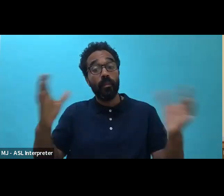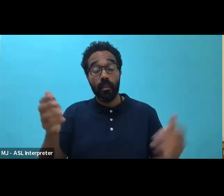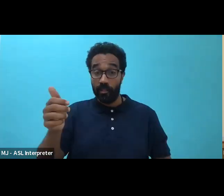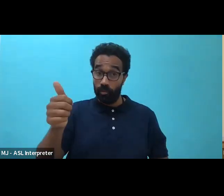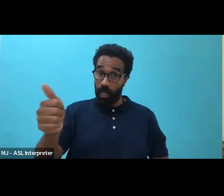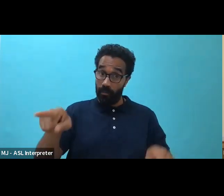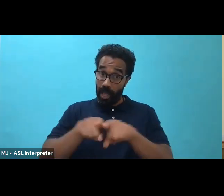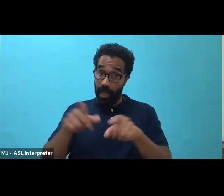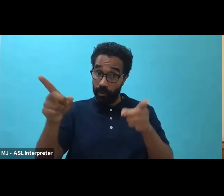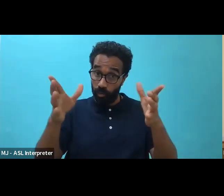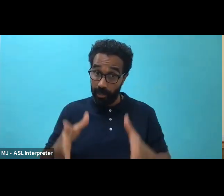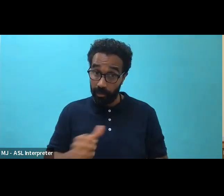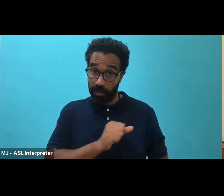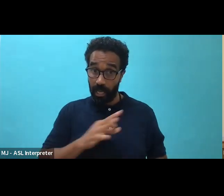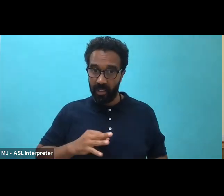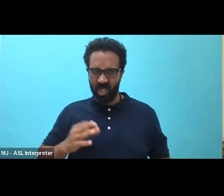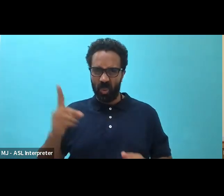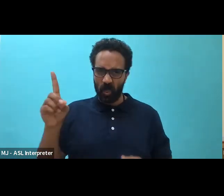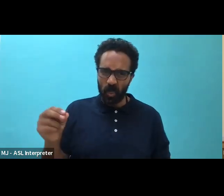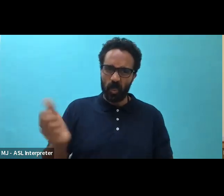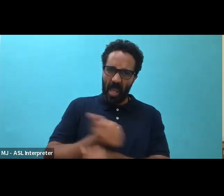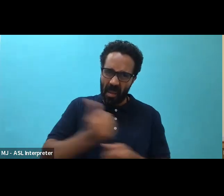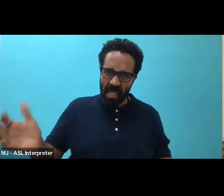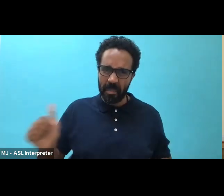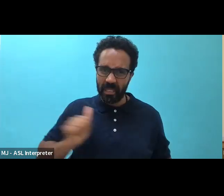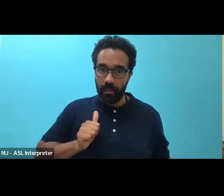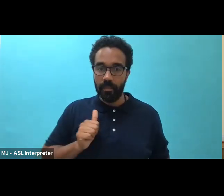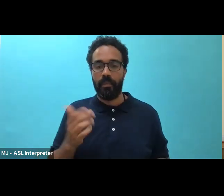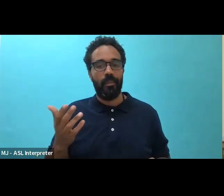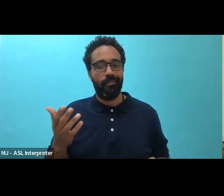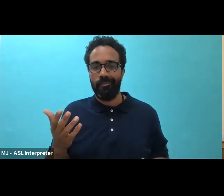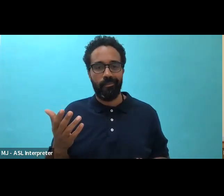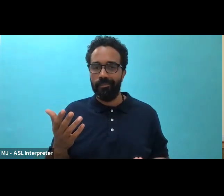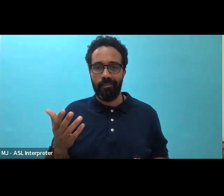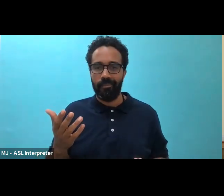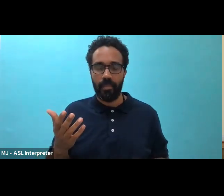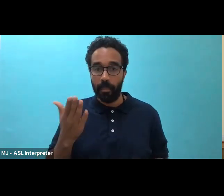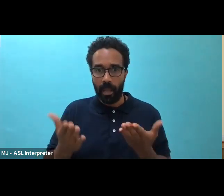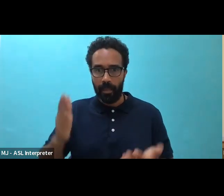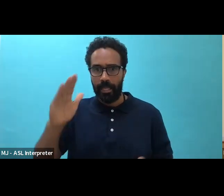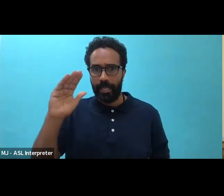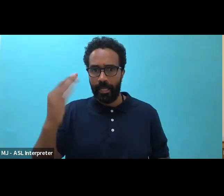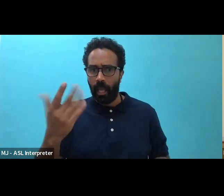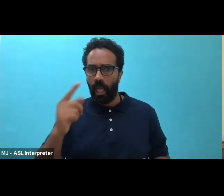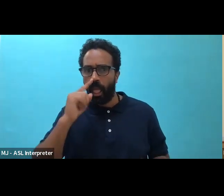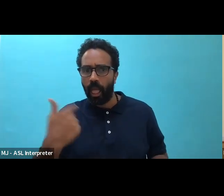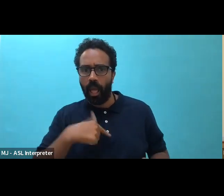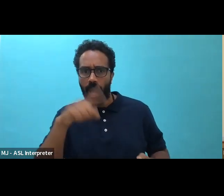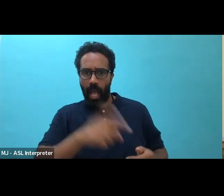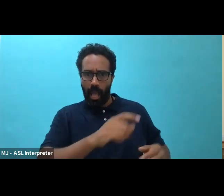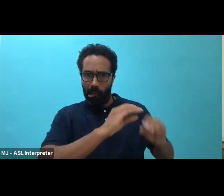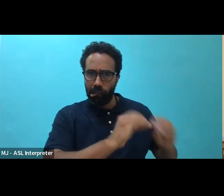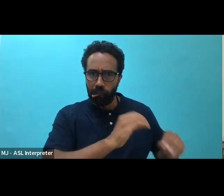it all. Though it sometimes seems like it'll take more time to help others take on different